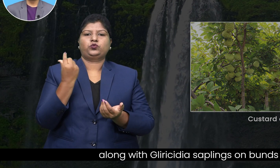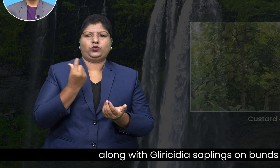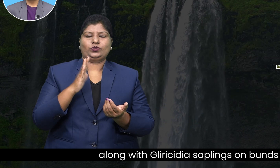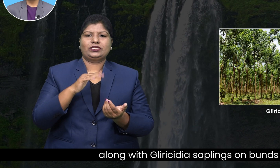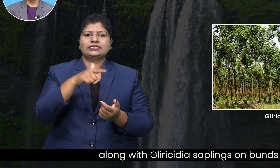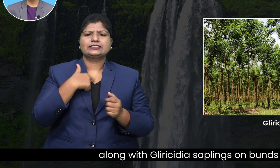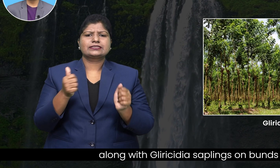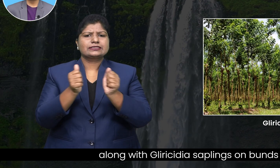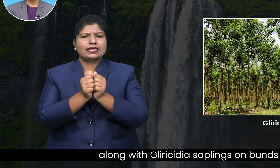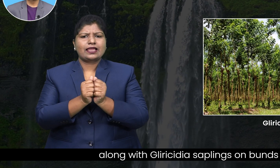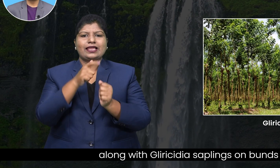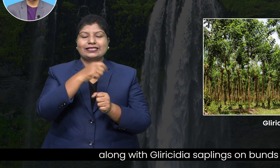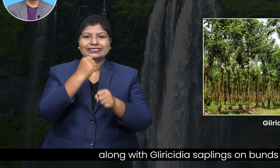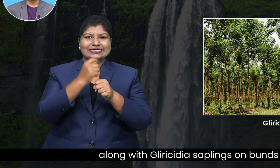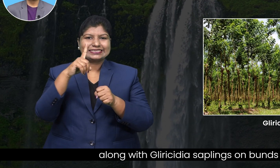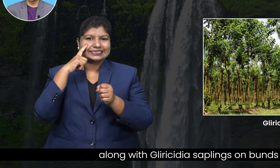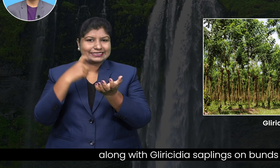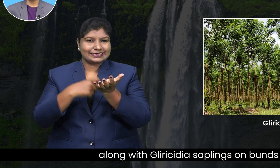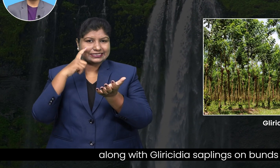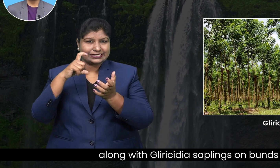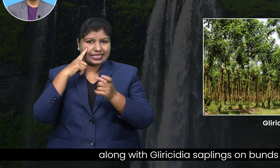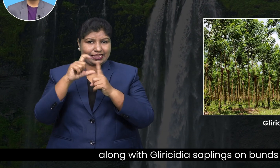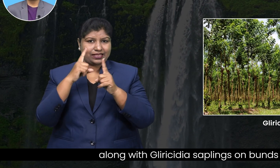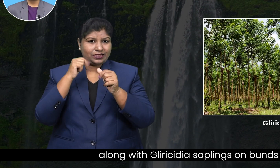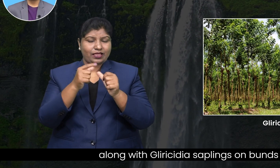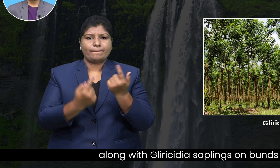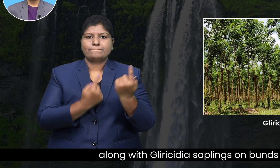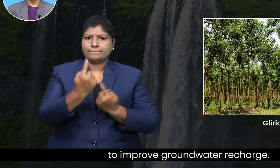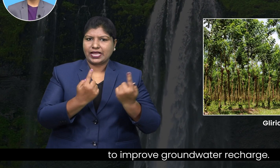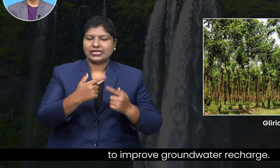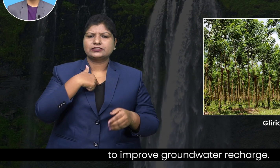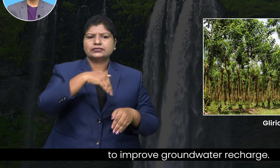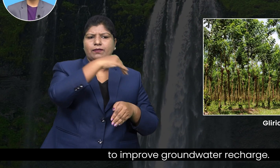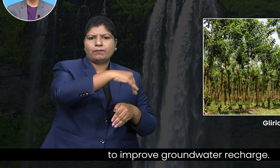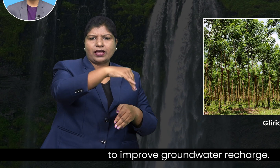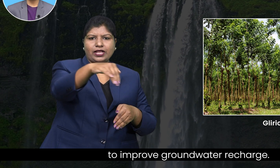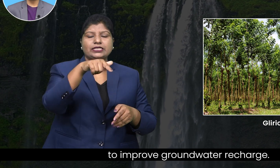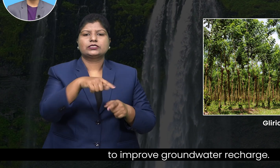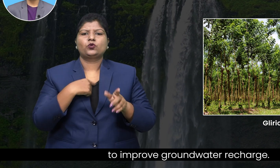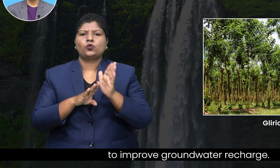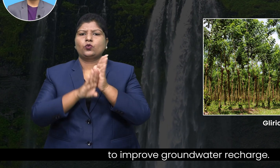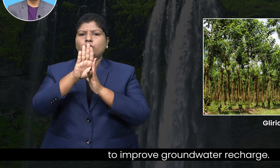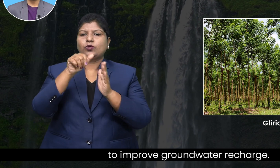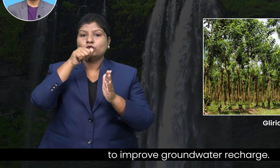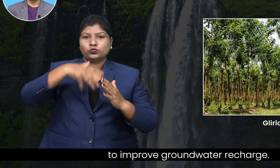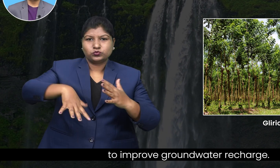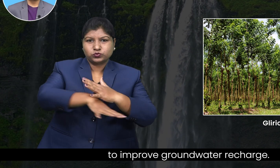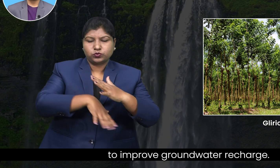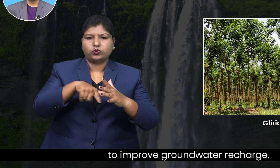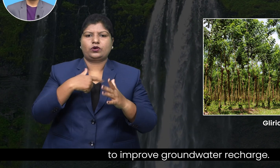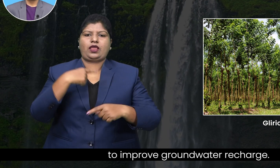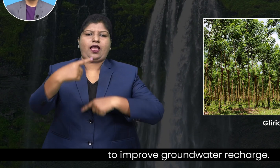along with Gliricidia saplings on bunds to improve groundwater